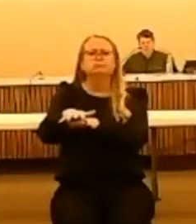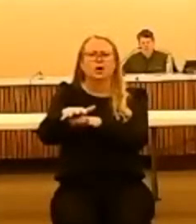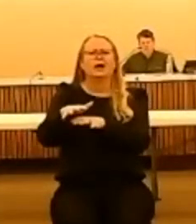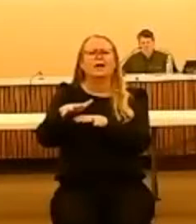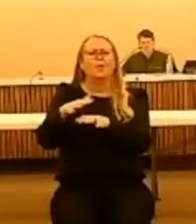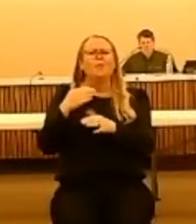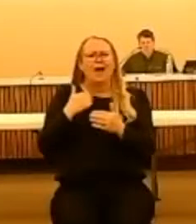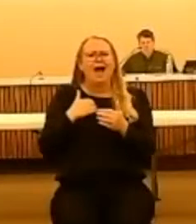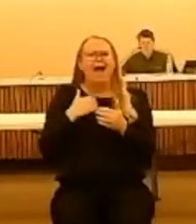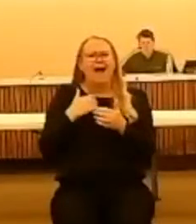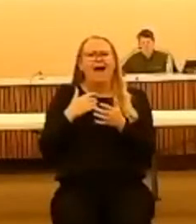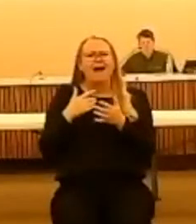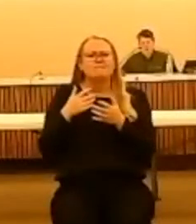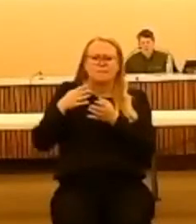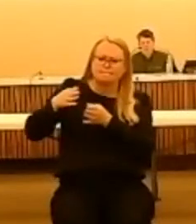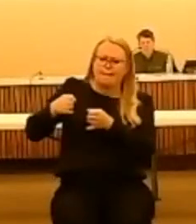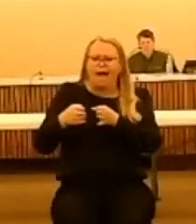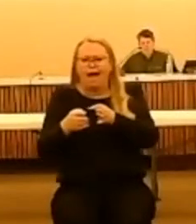out those